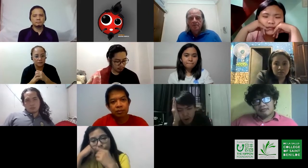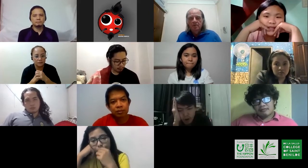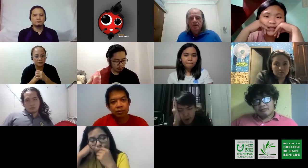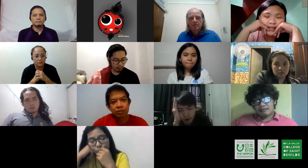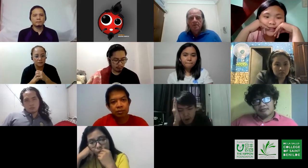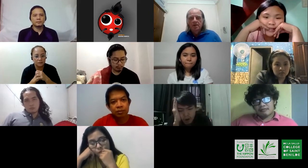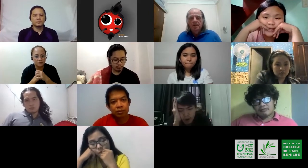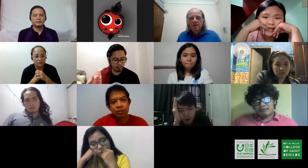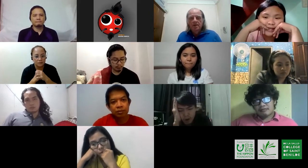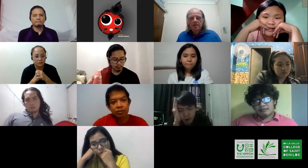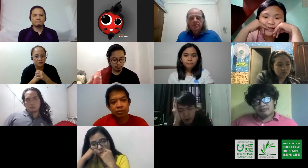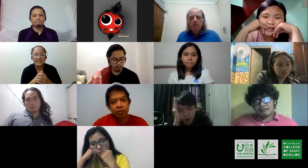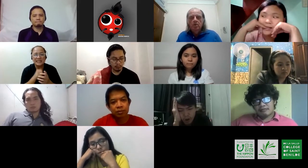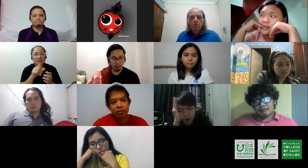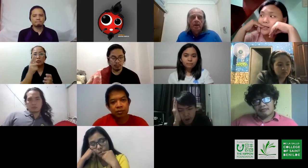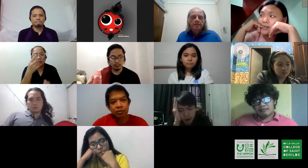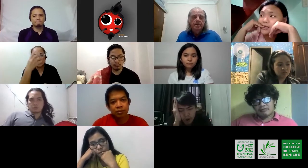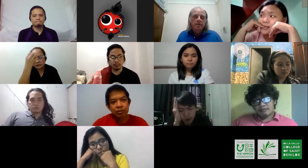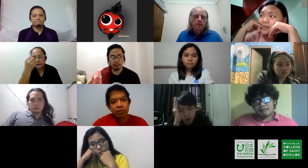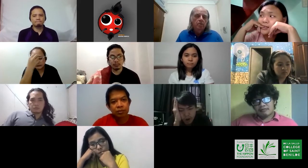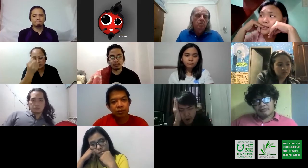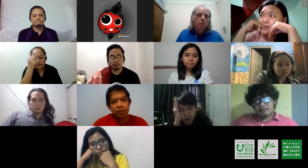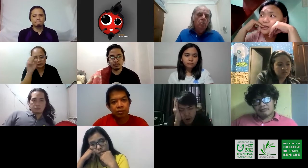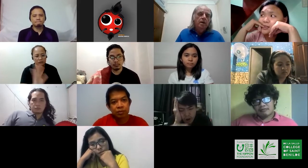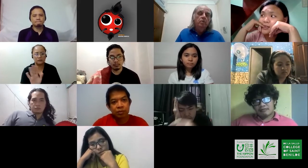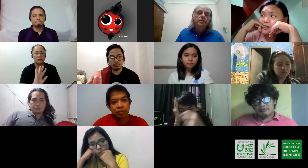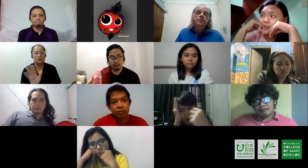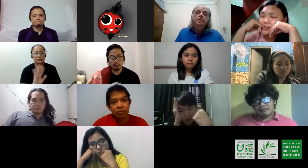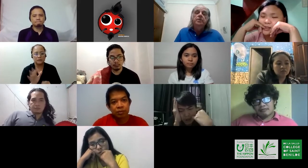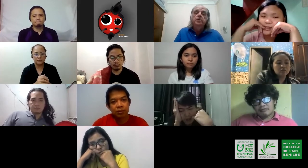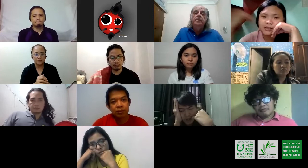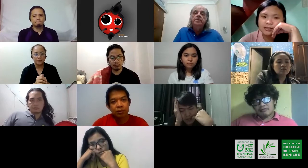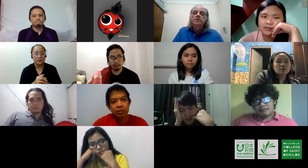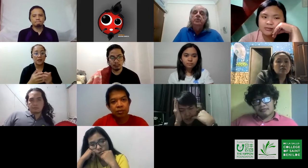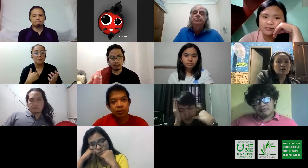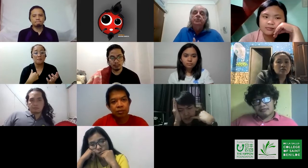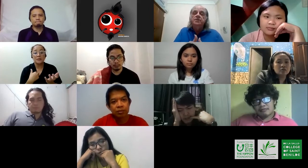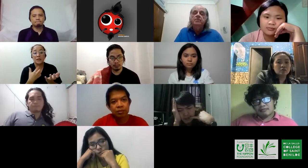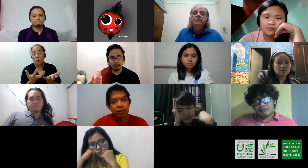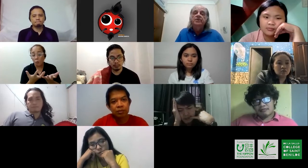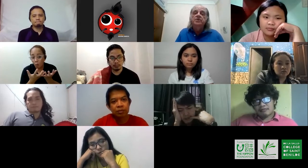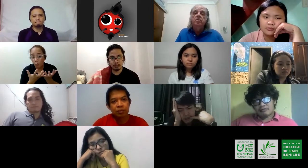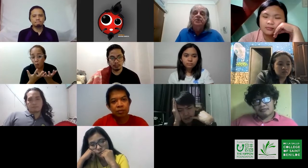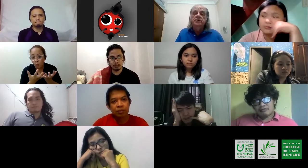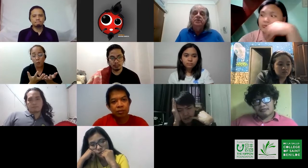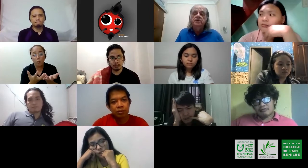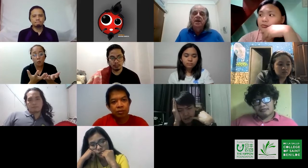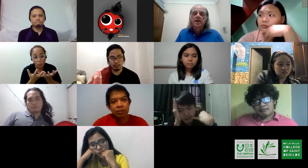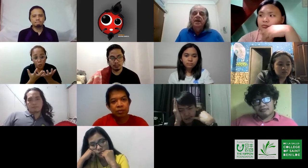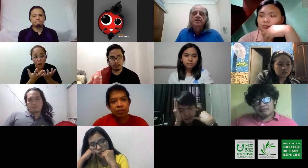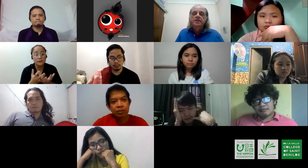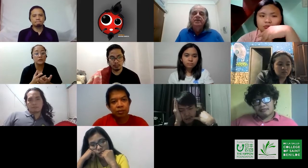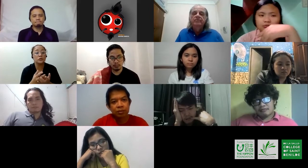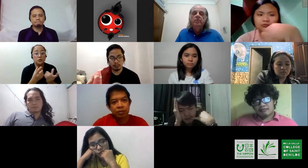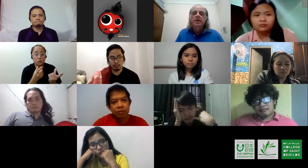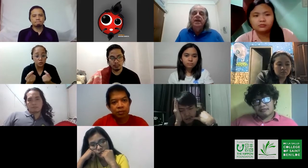Okay? So I think what I want you to do is go through some of these questions and see if you can answer